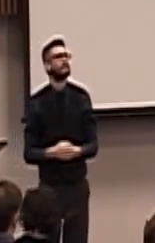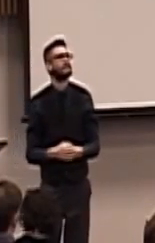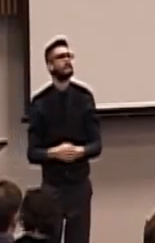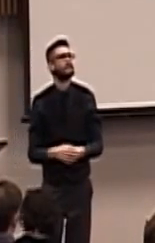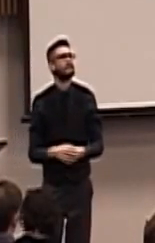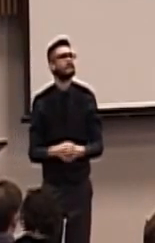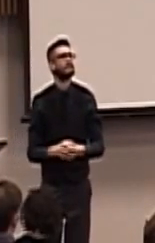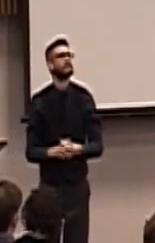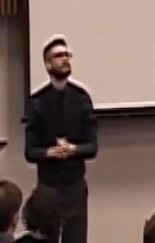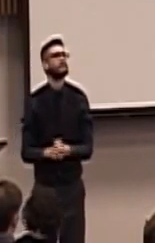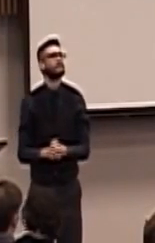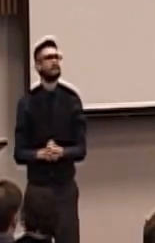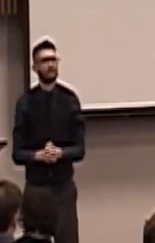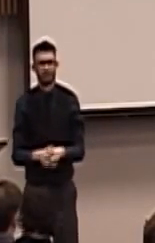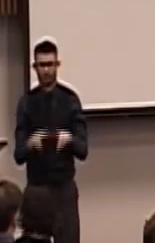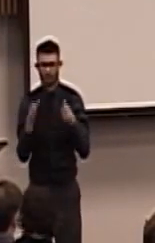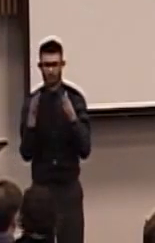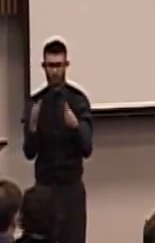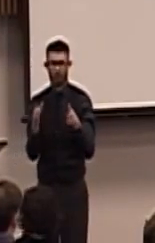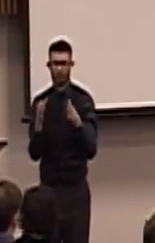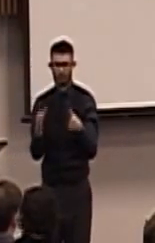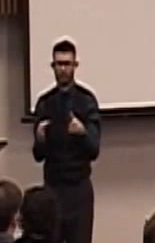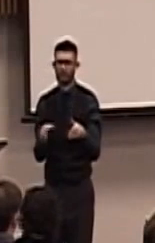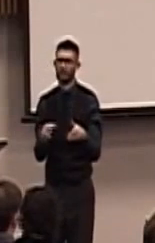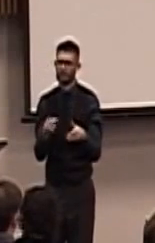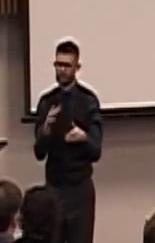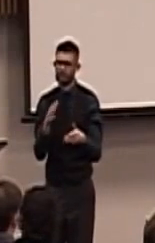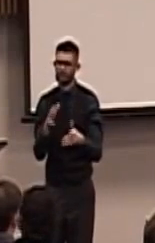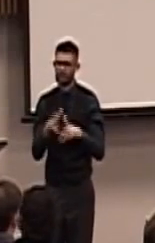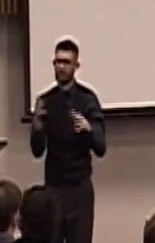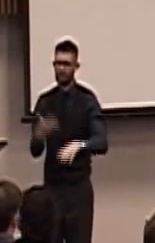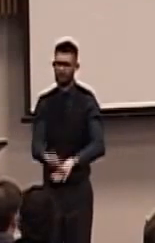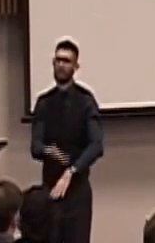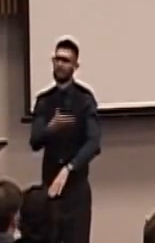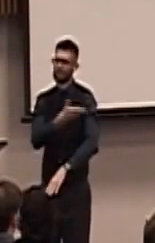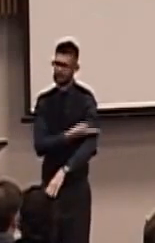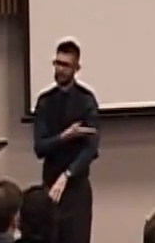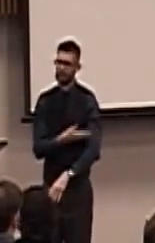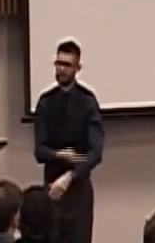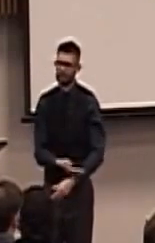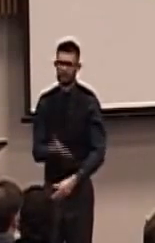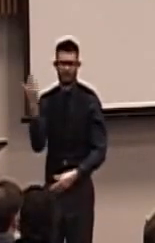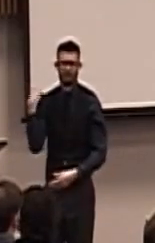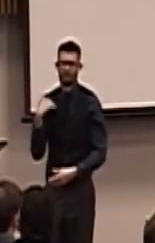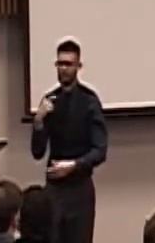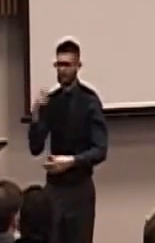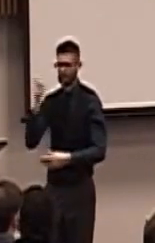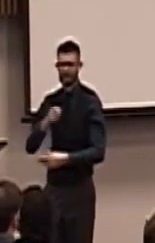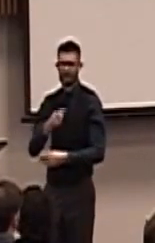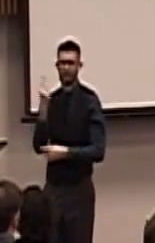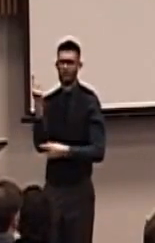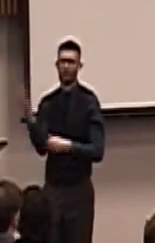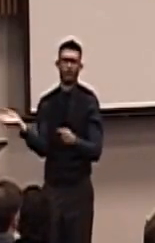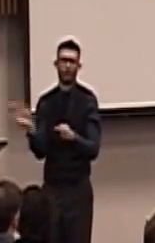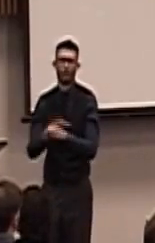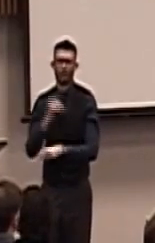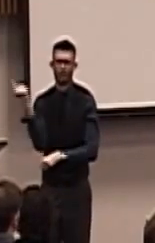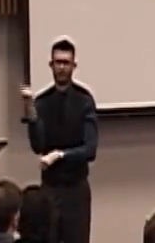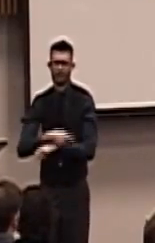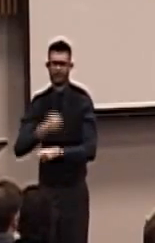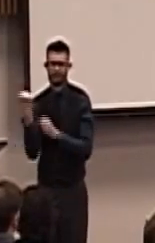The roads are much improved, much improved. It used to take a day to drive